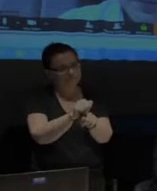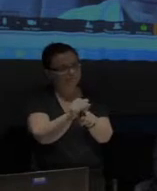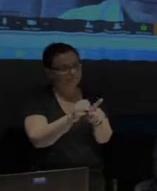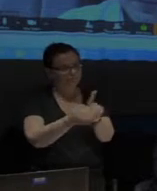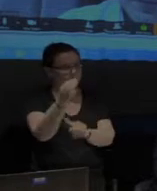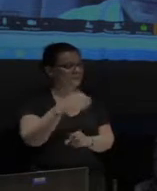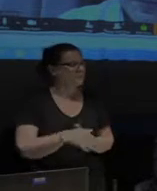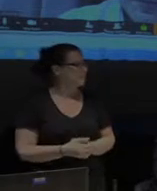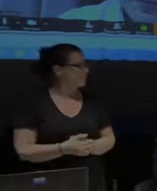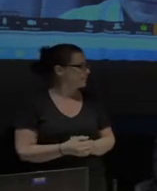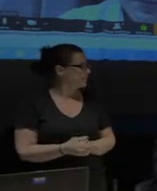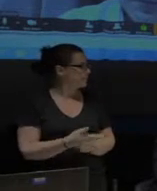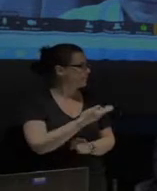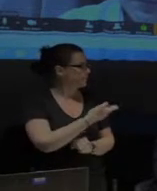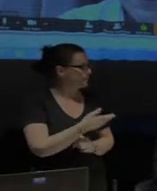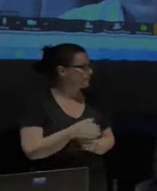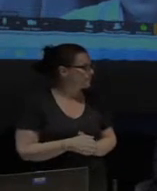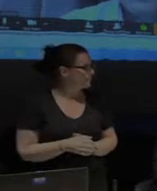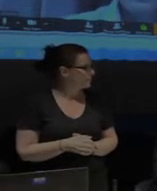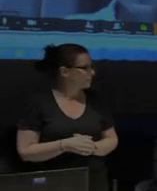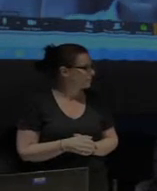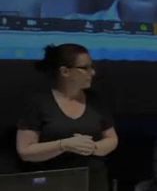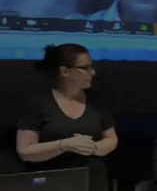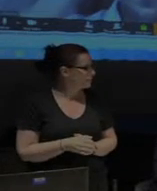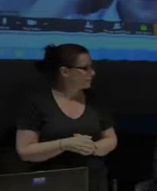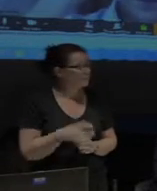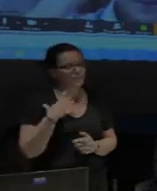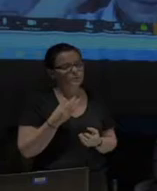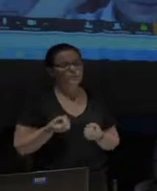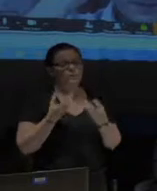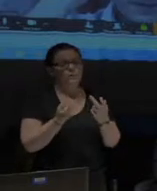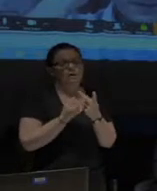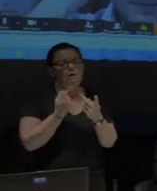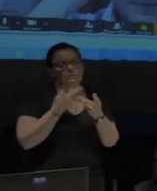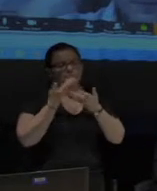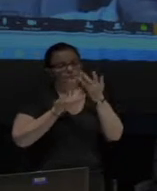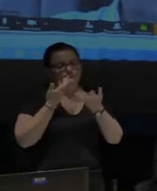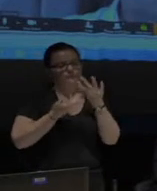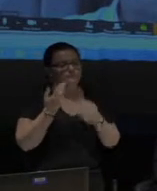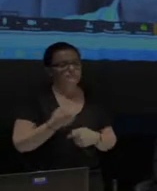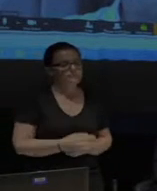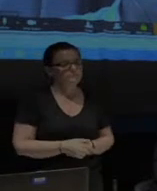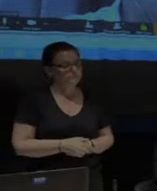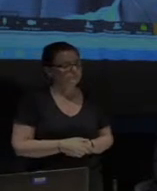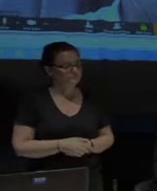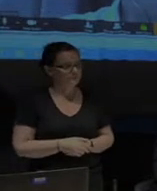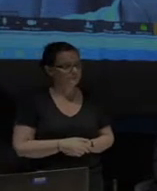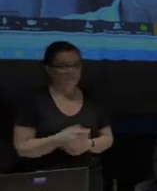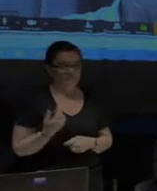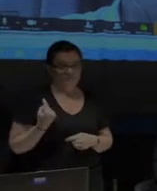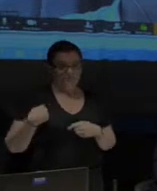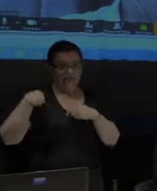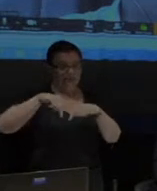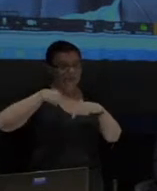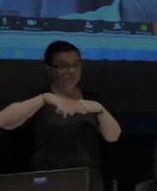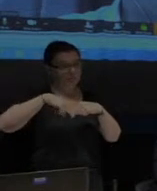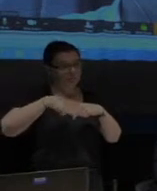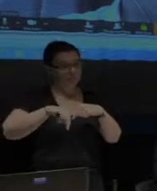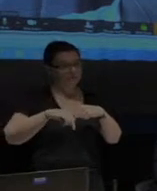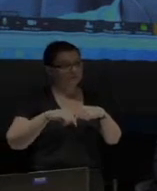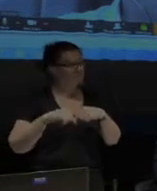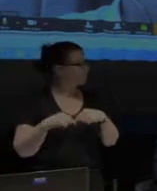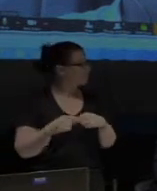I just like to recount just another anecdote. Earlier this week, I decided to leave